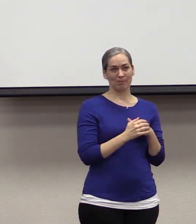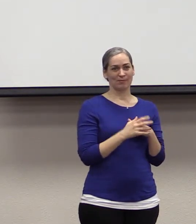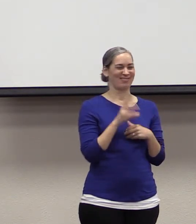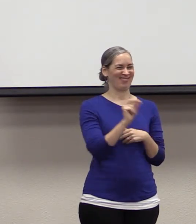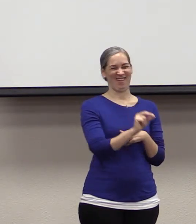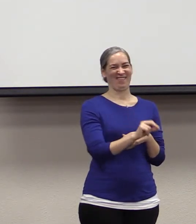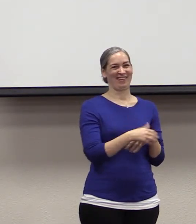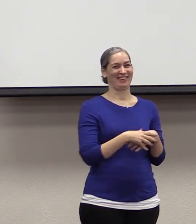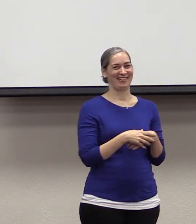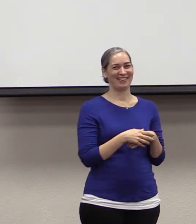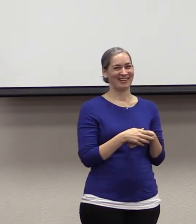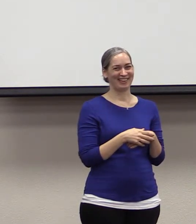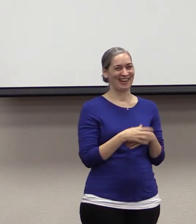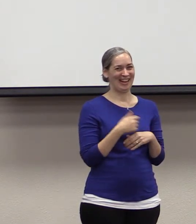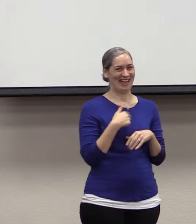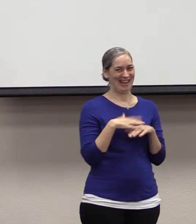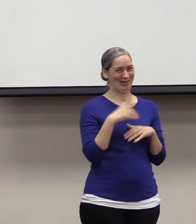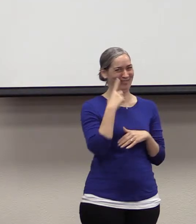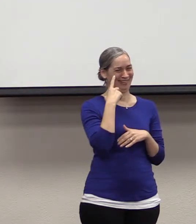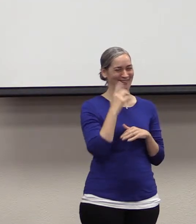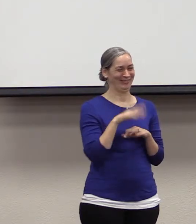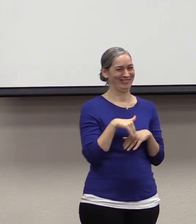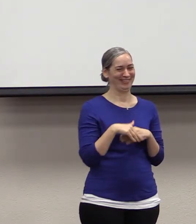No, I don't think so.